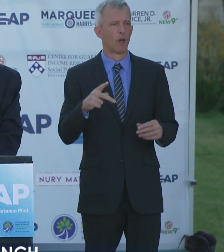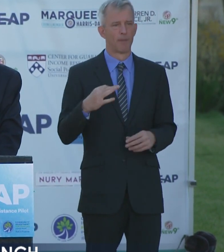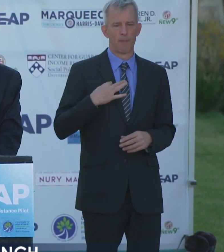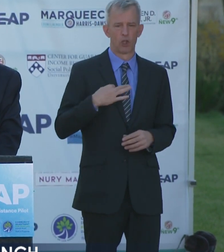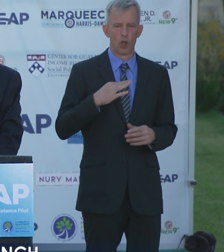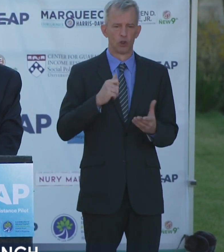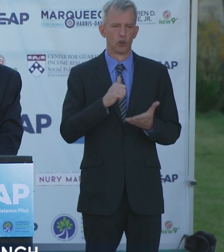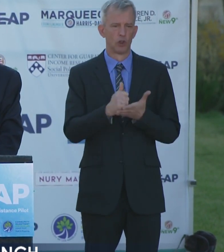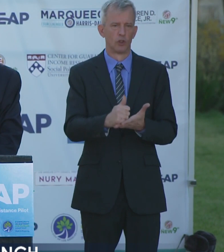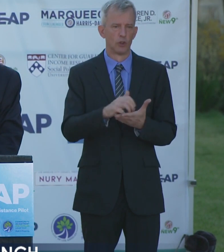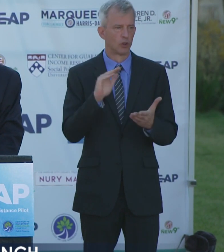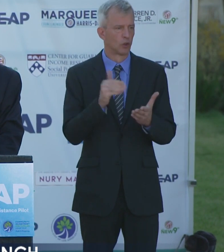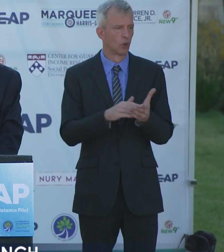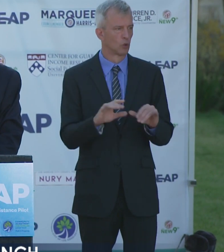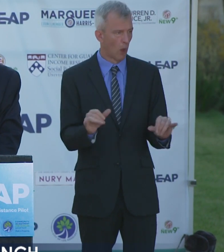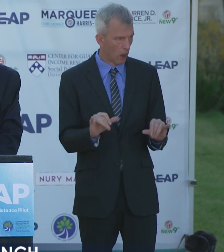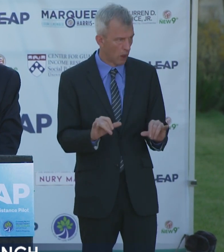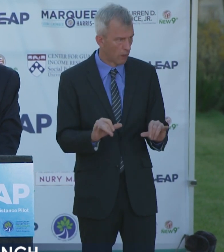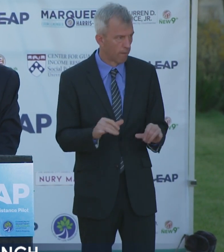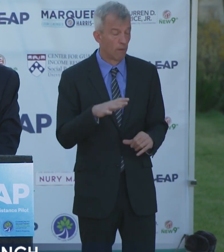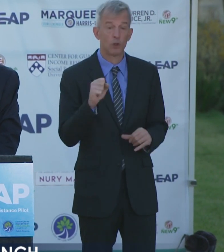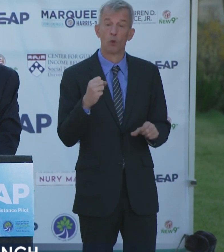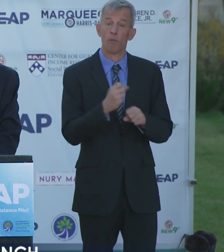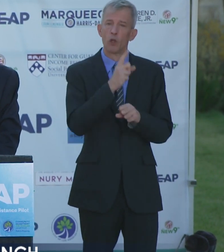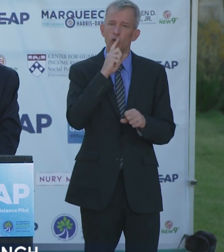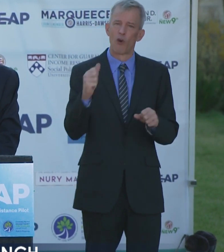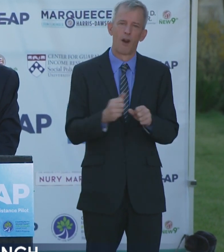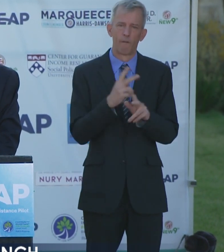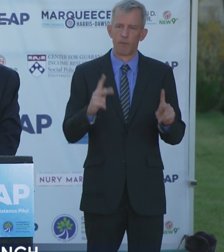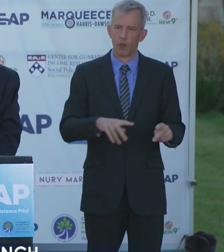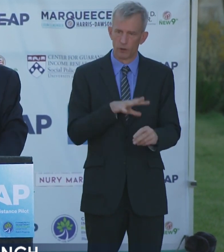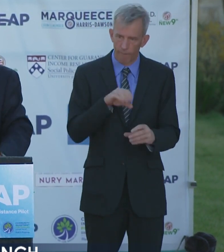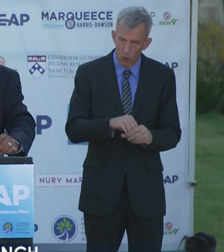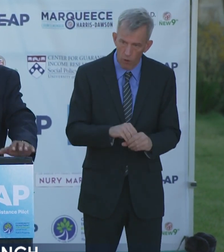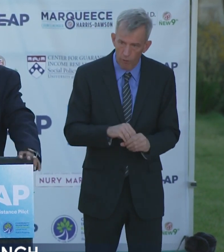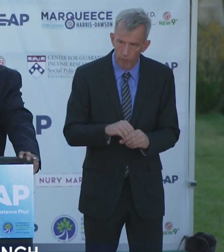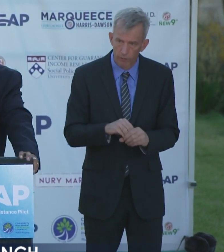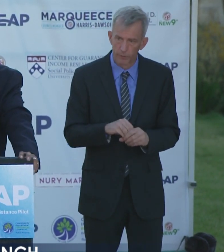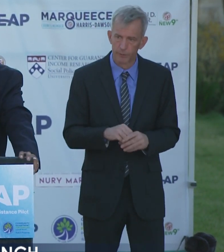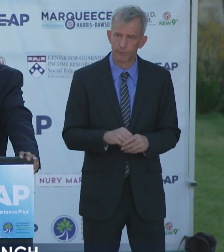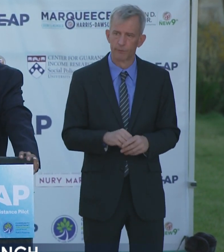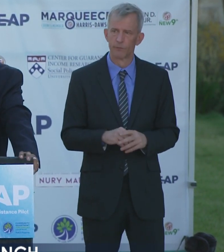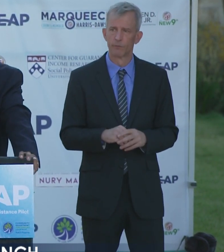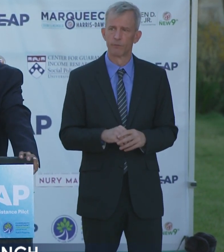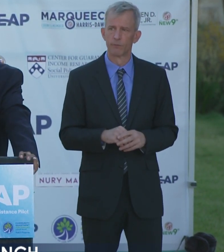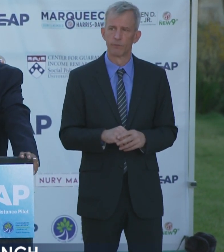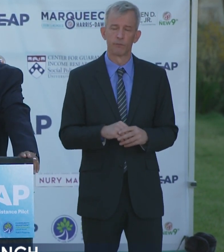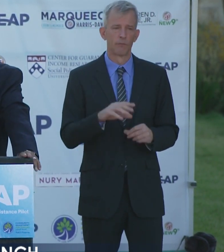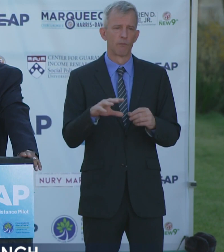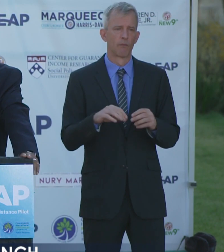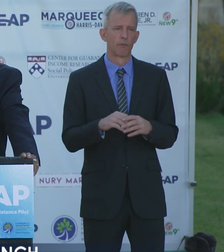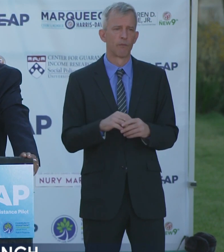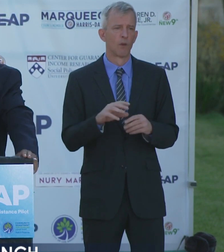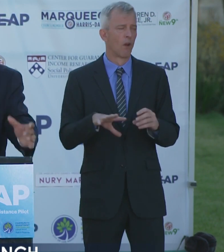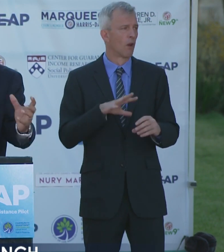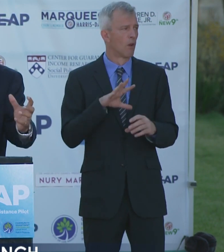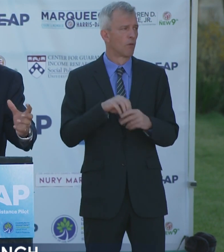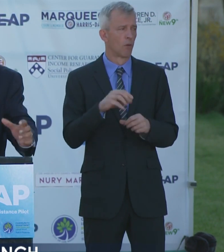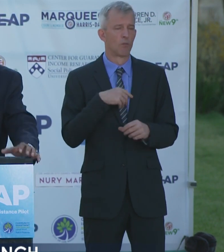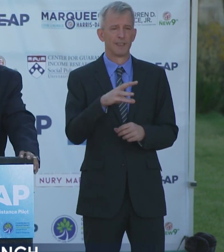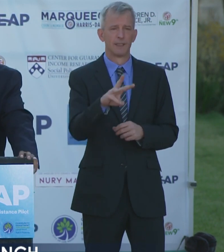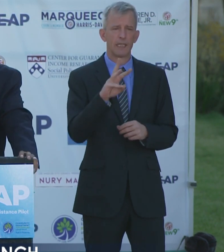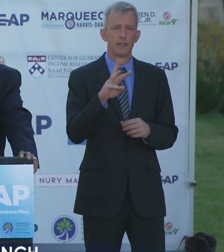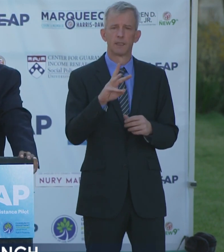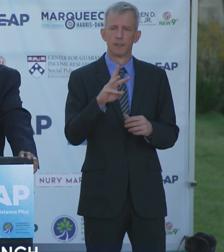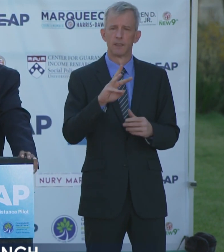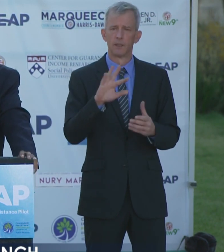well. And so everybody is involved. In all, we're going to be galvanizing 6 centers, 6